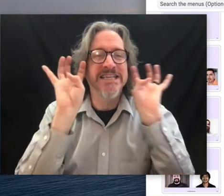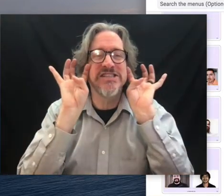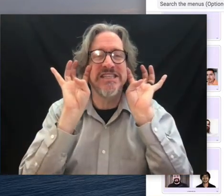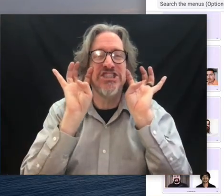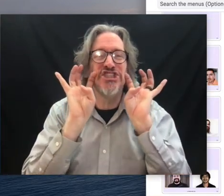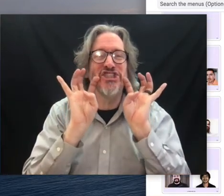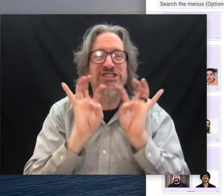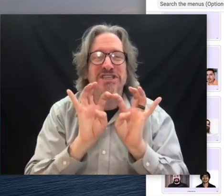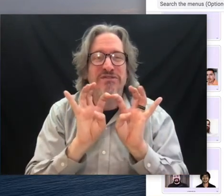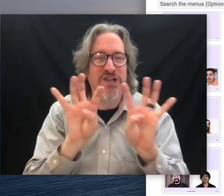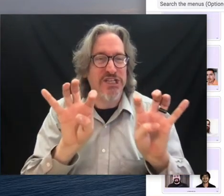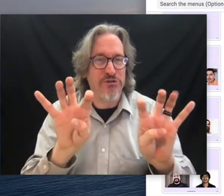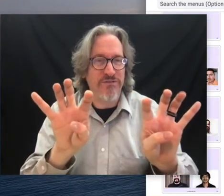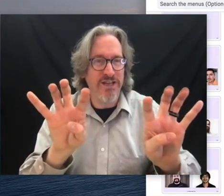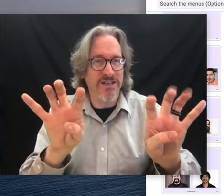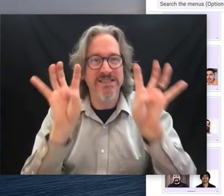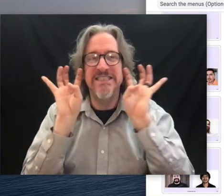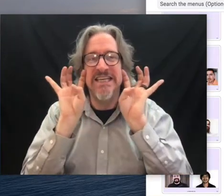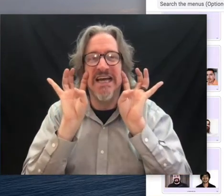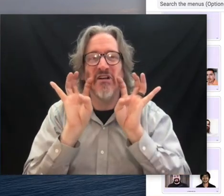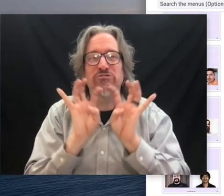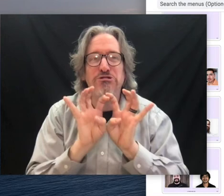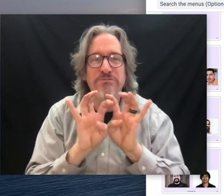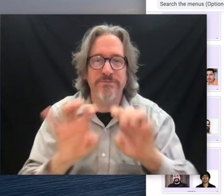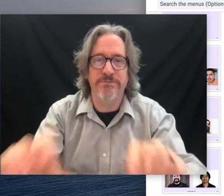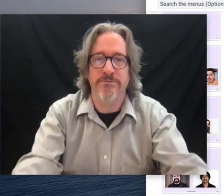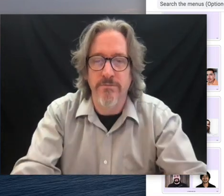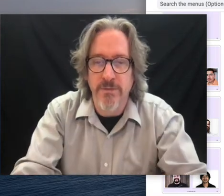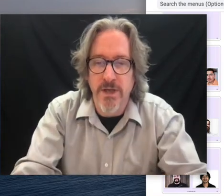And you'll see for like scruffy, sticky outy